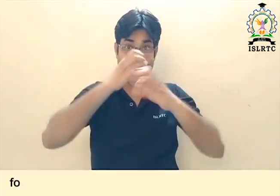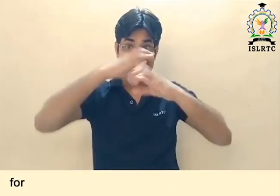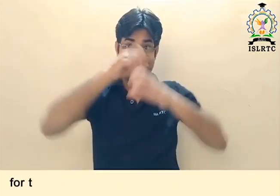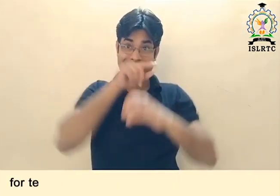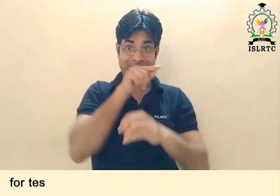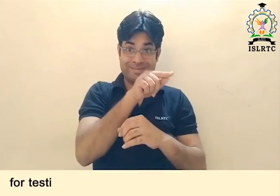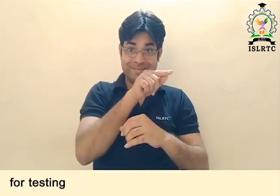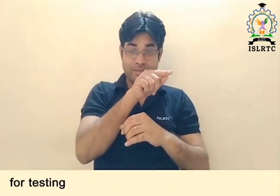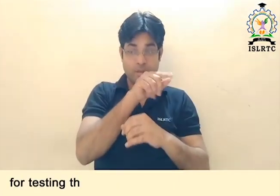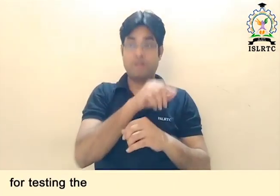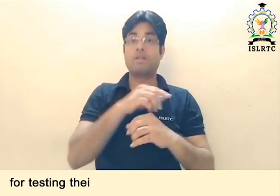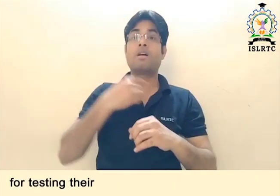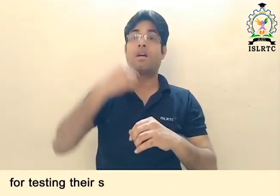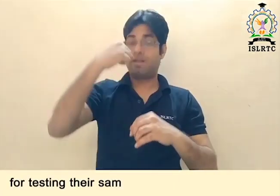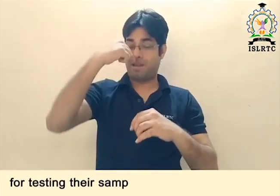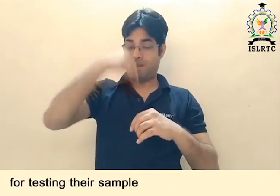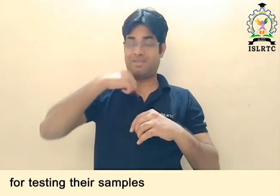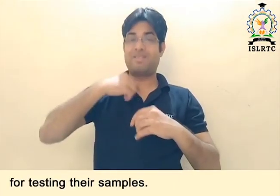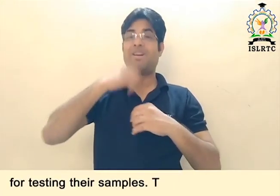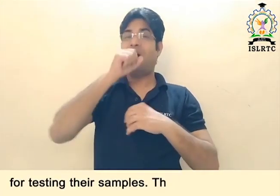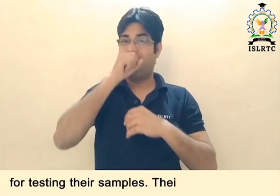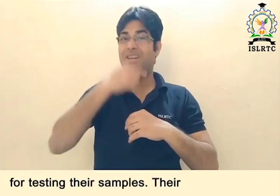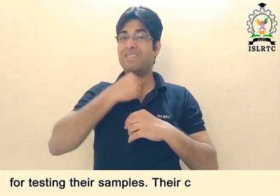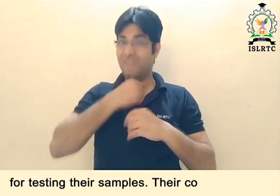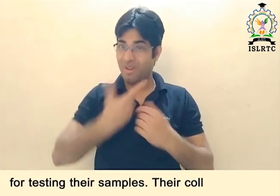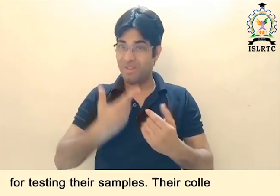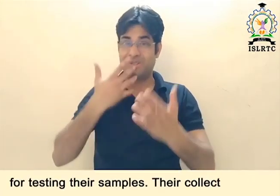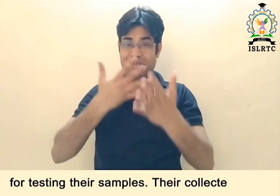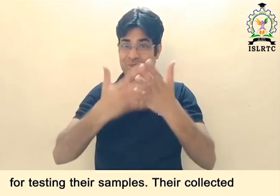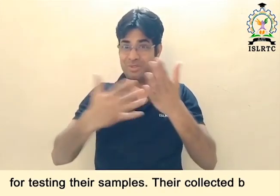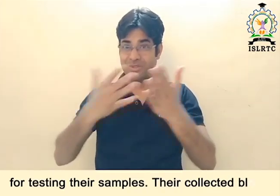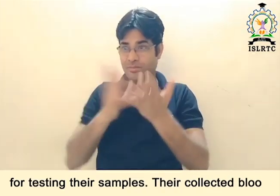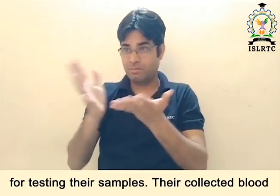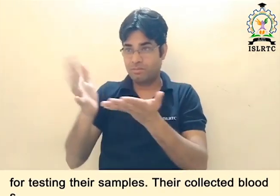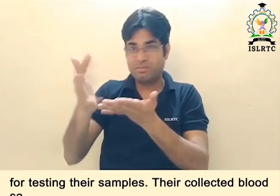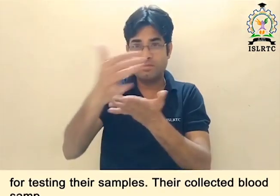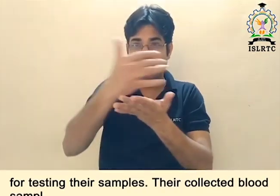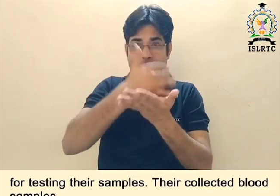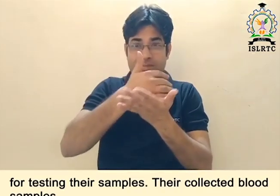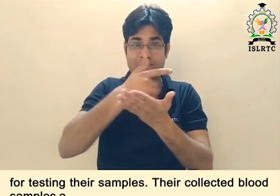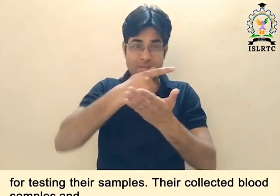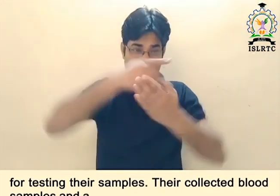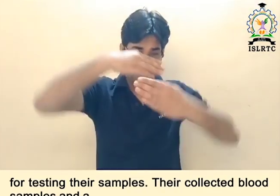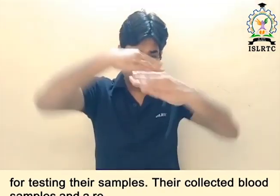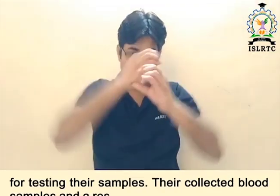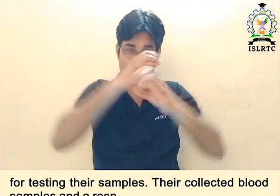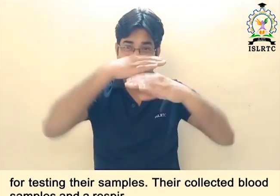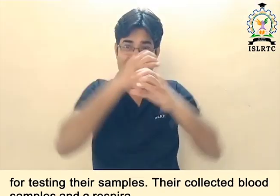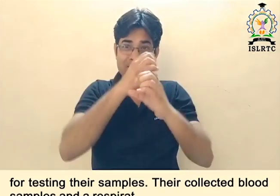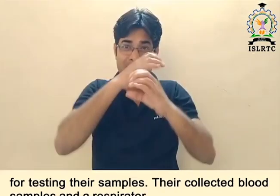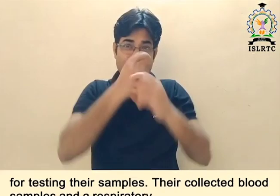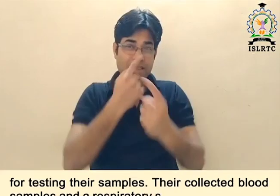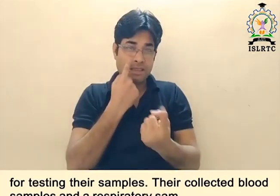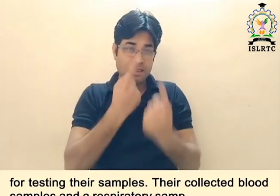for testing those samples, those collected blood samples and respiratory samples of